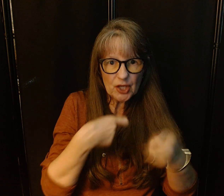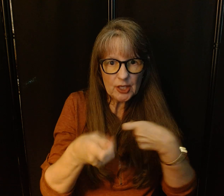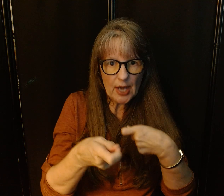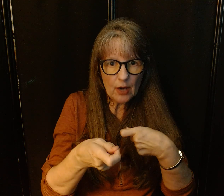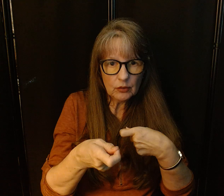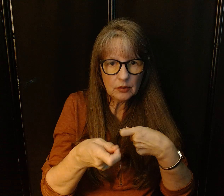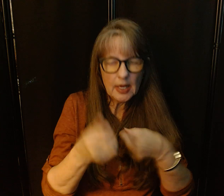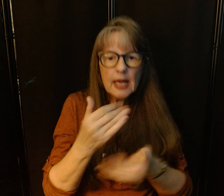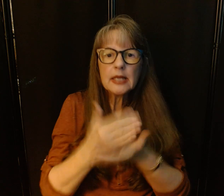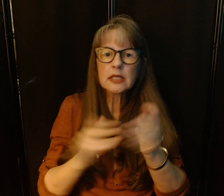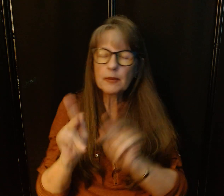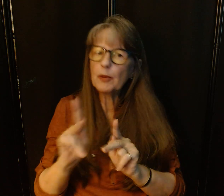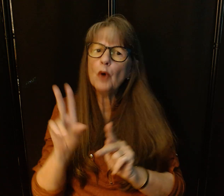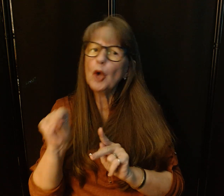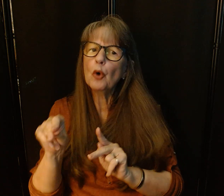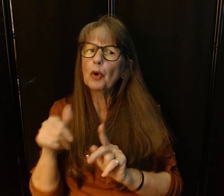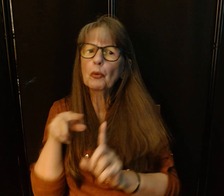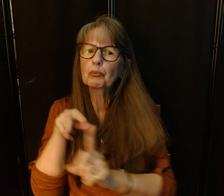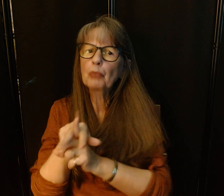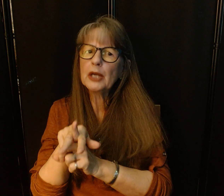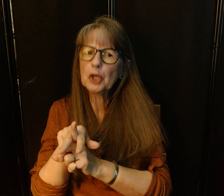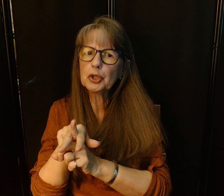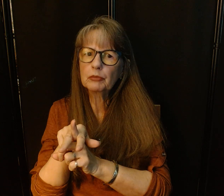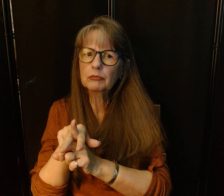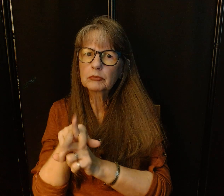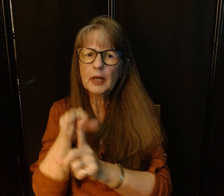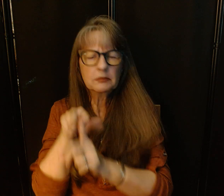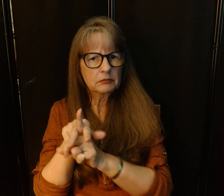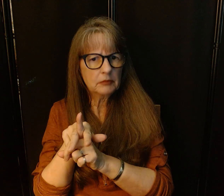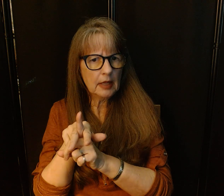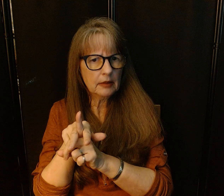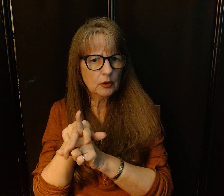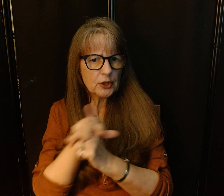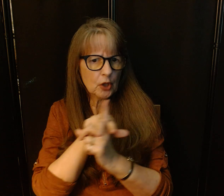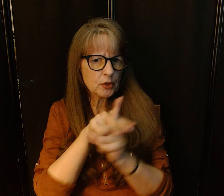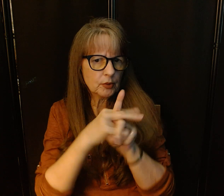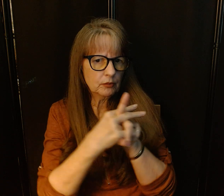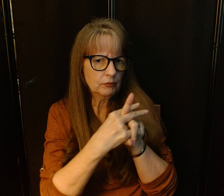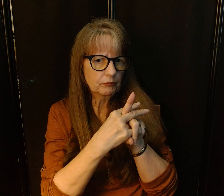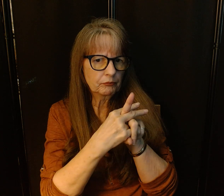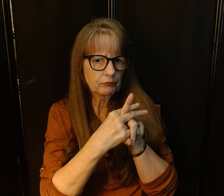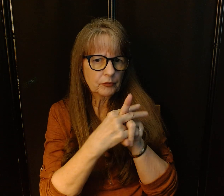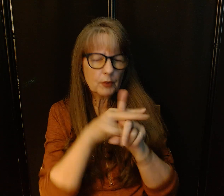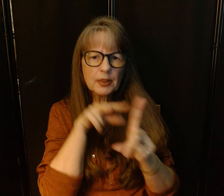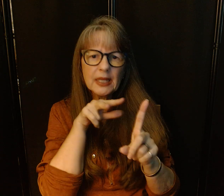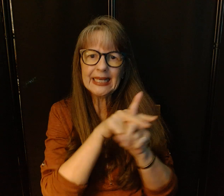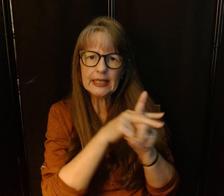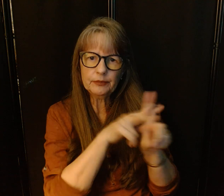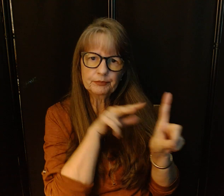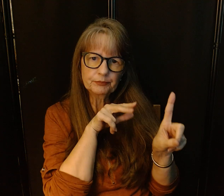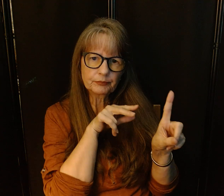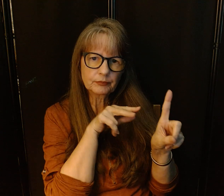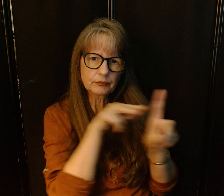out, and some people, oh no, I charge them, right? They're rechargeable. You plug it in.